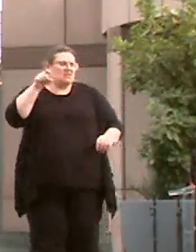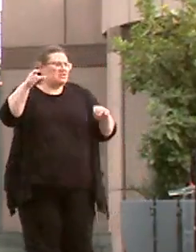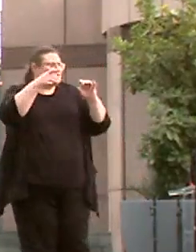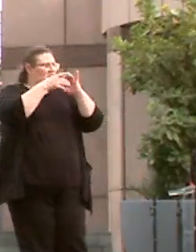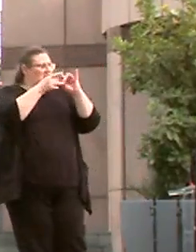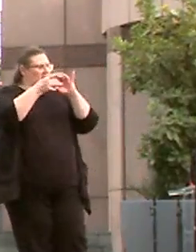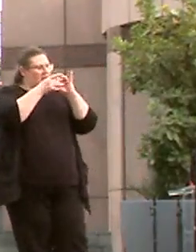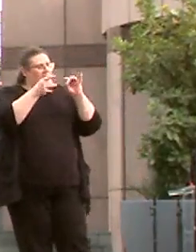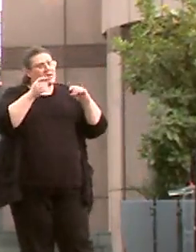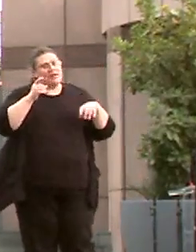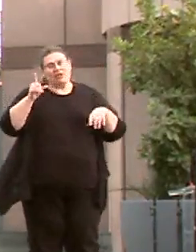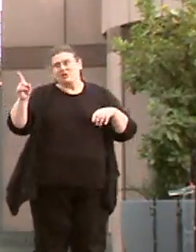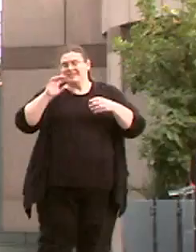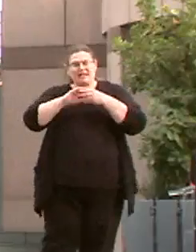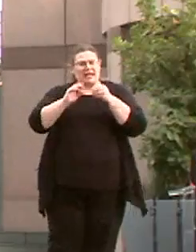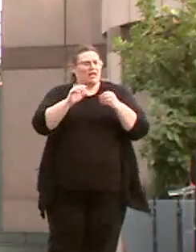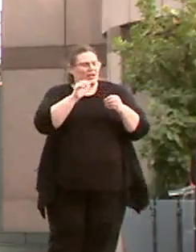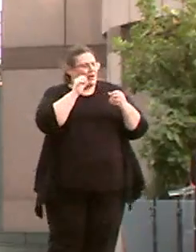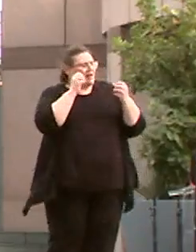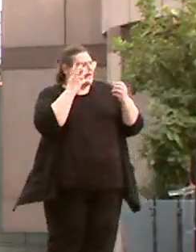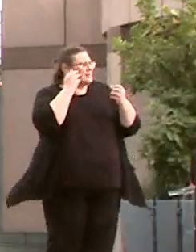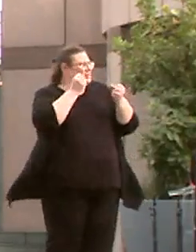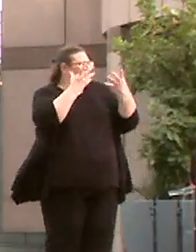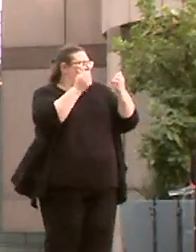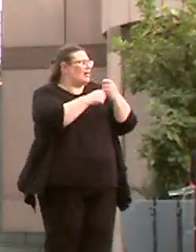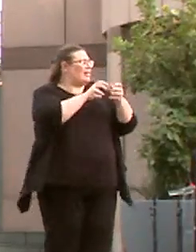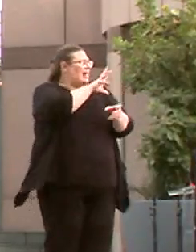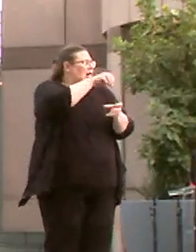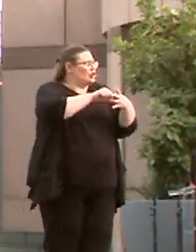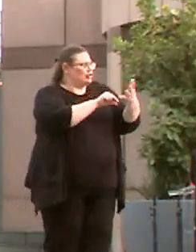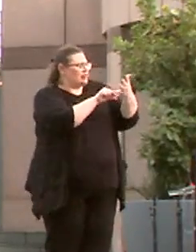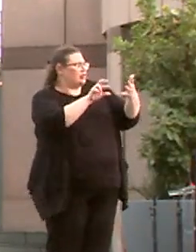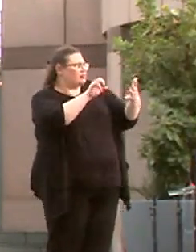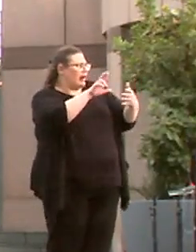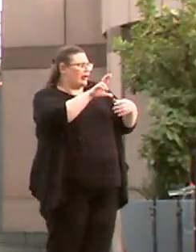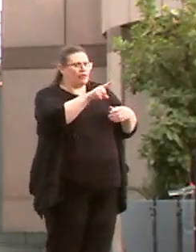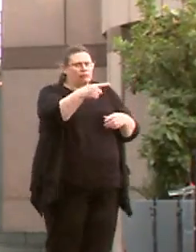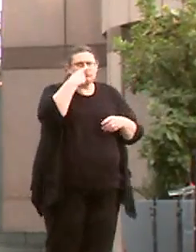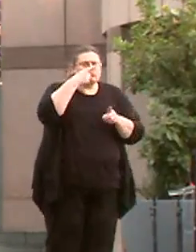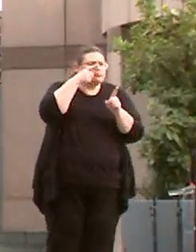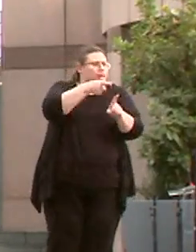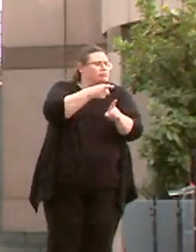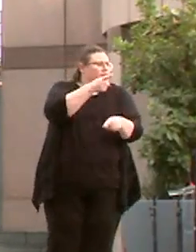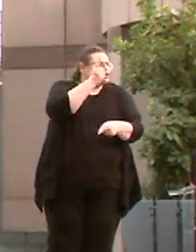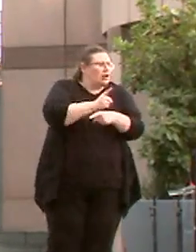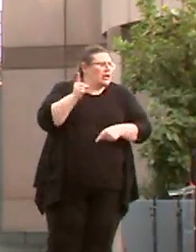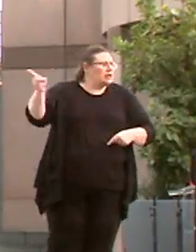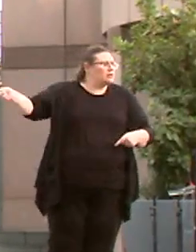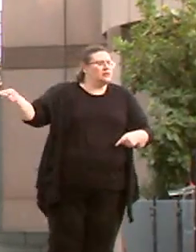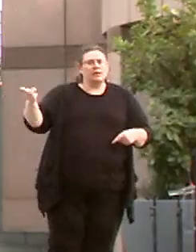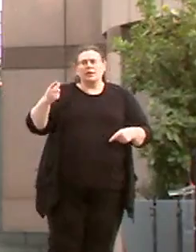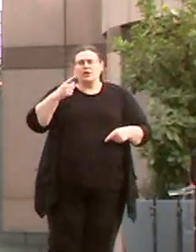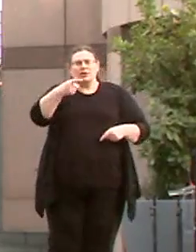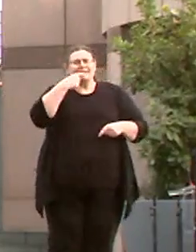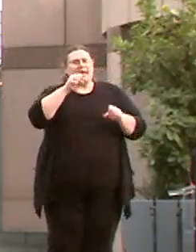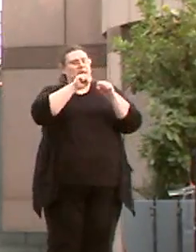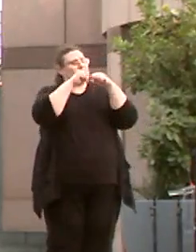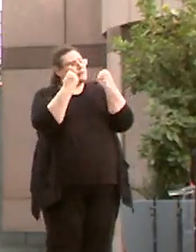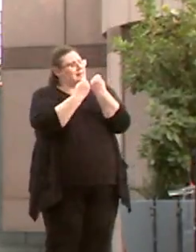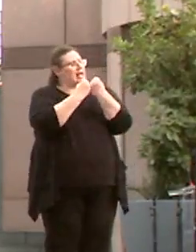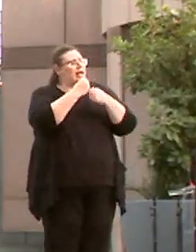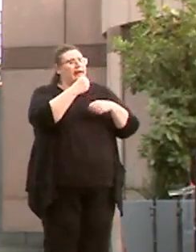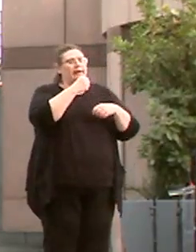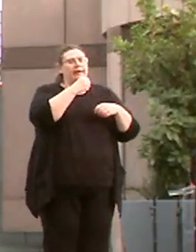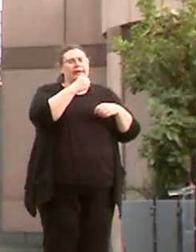of experience in inclusion writers, I mean, you hit the nail right, right there, because it's like you're saying the society needs